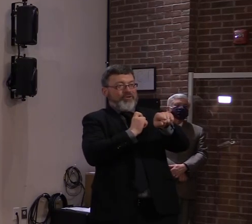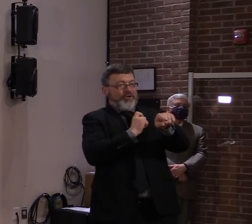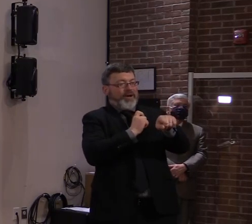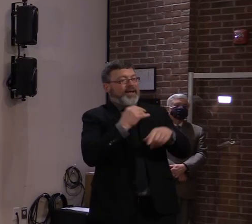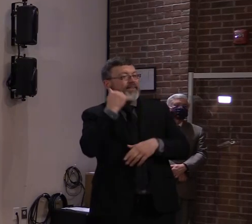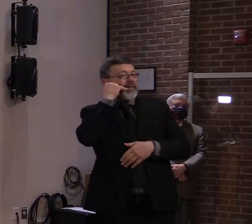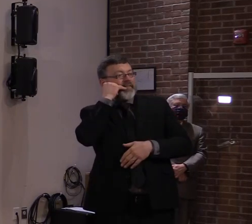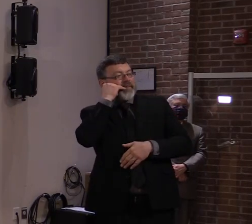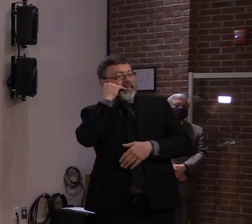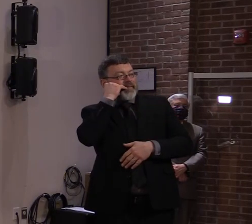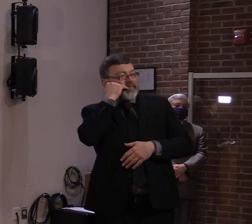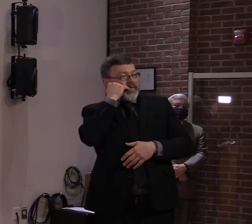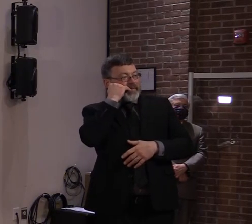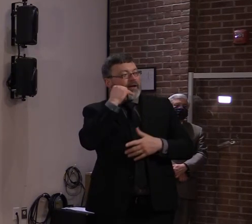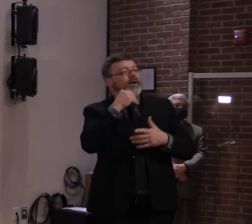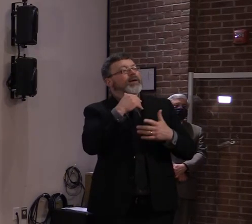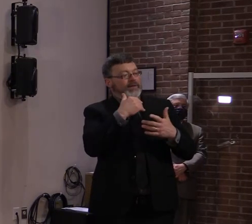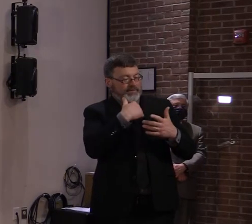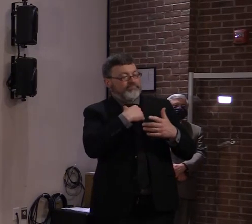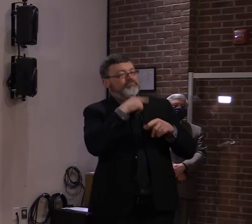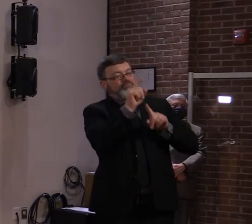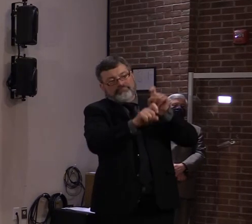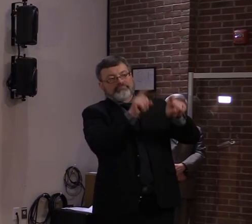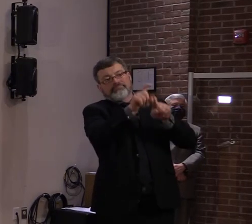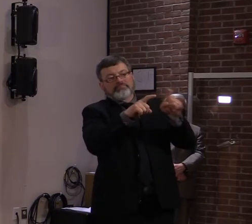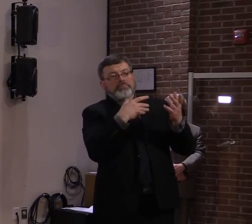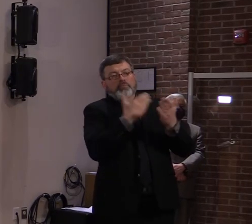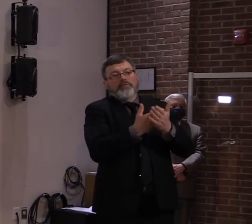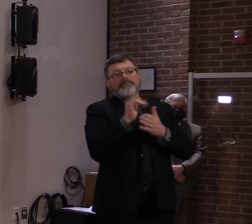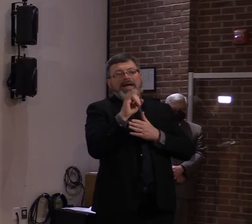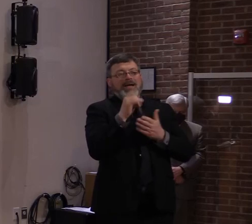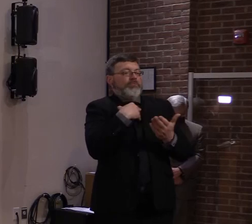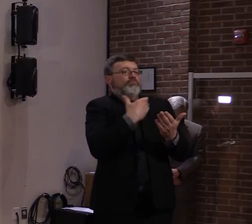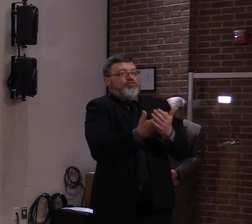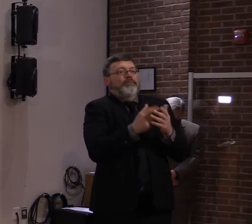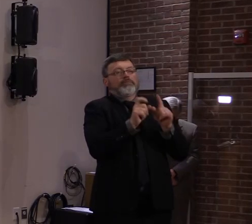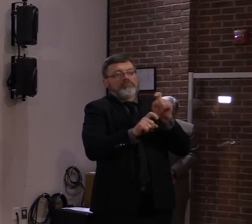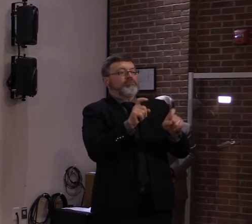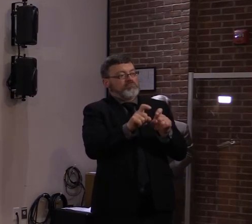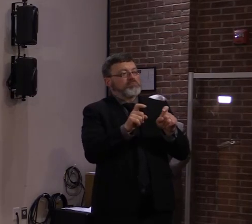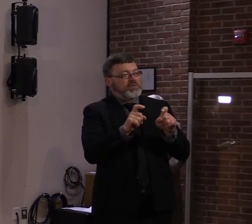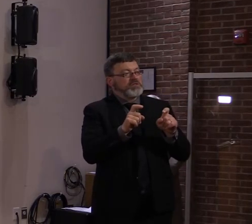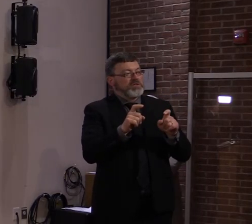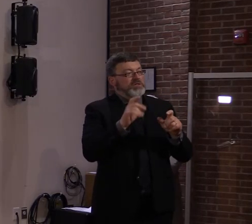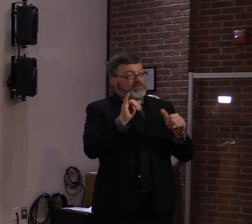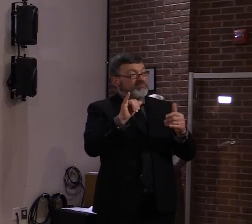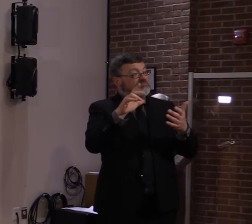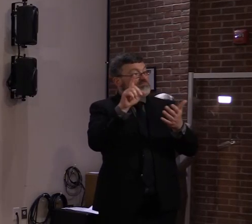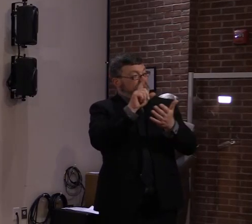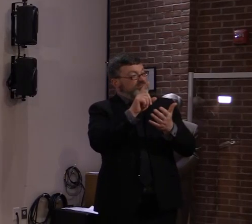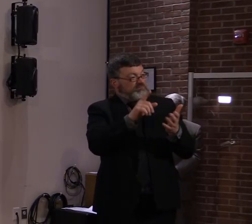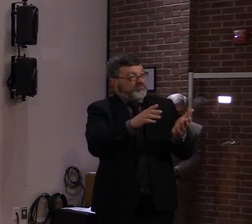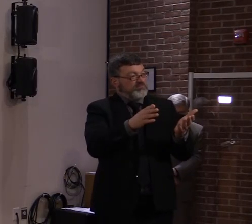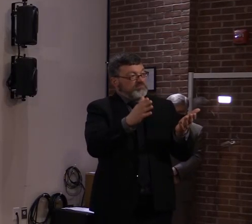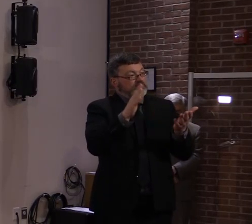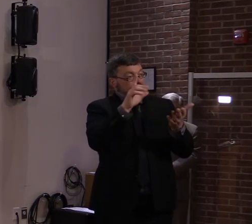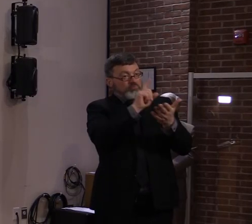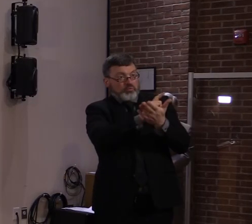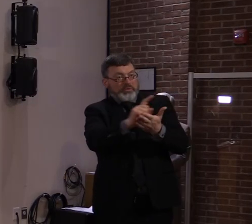identity. Individuals making their weekly claims can still do that online, but new individuals coming into the